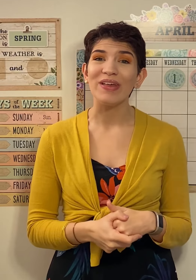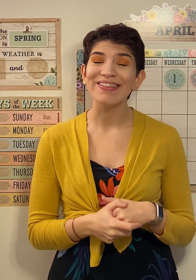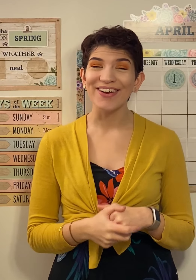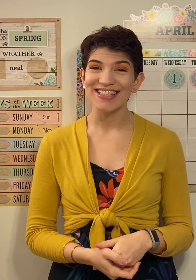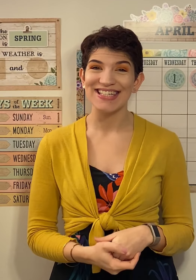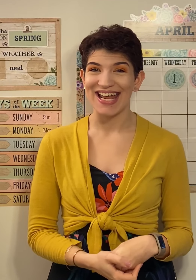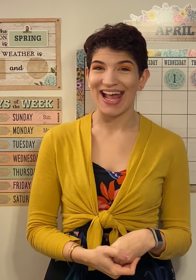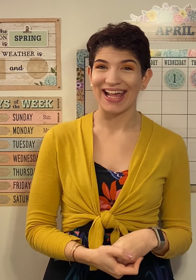learned today. I had a lot of fun. I hope you did too. Bye.